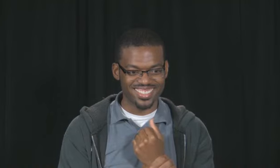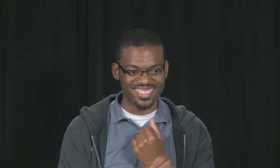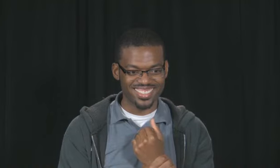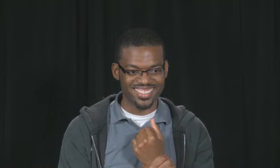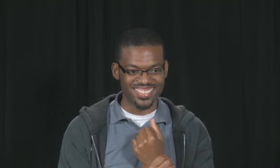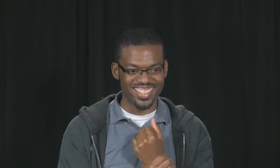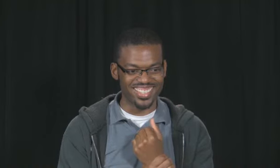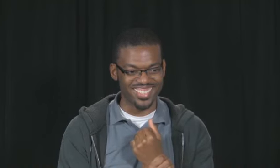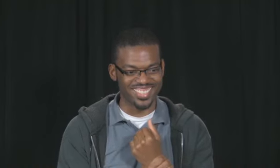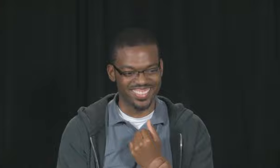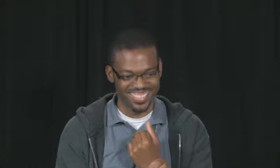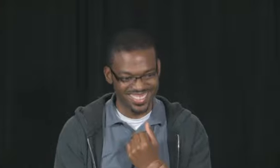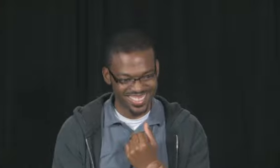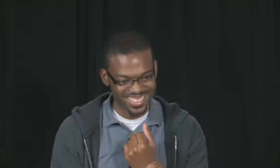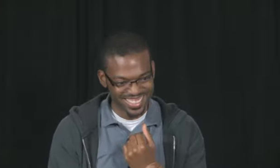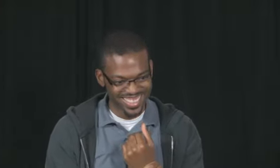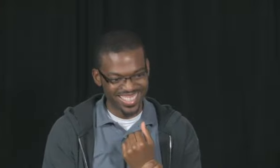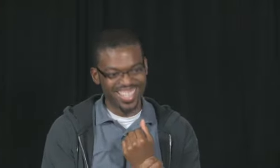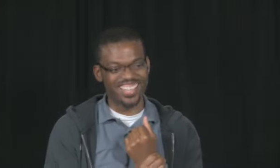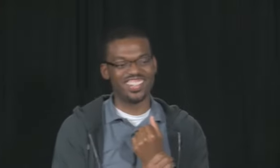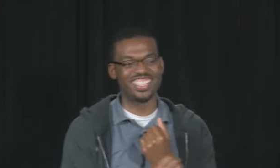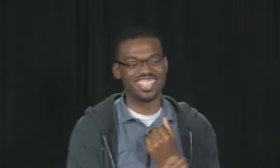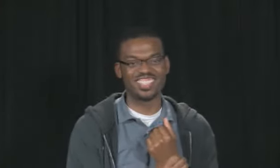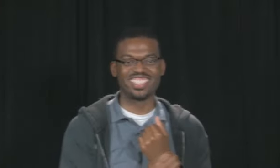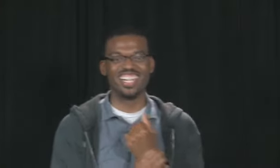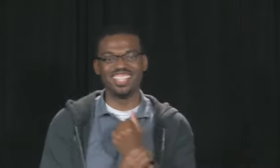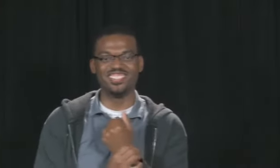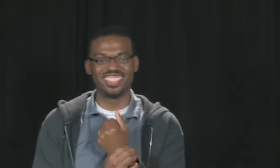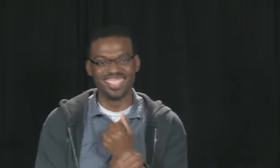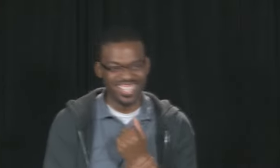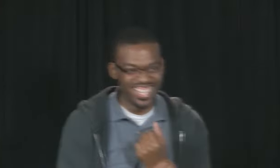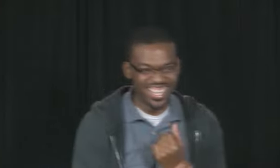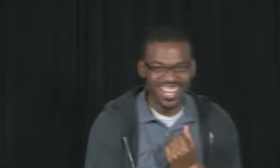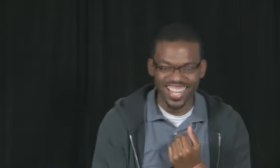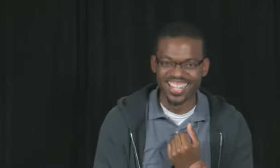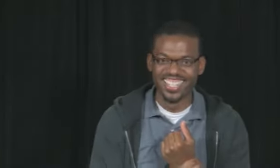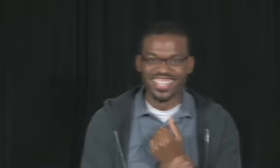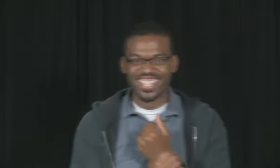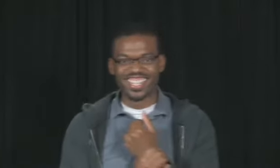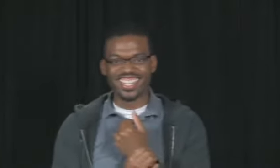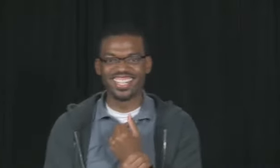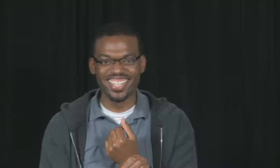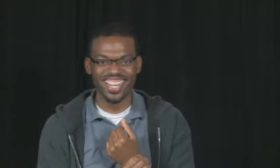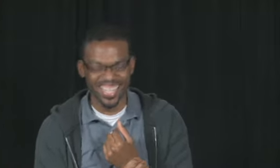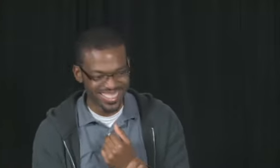desert. Wow. And I've heard that so many times. We gotta get peace to Obama. We gotta get